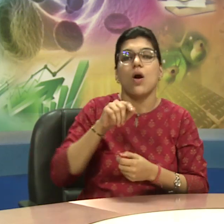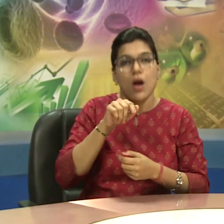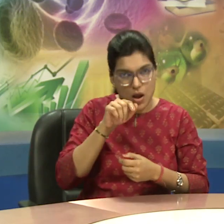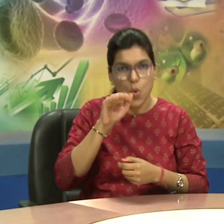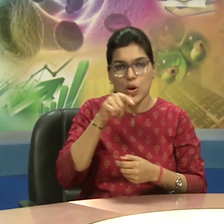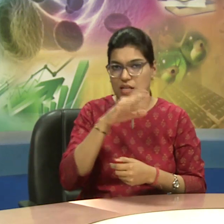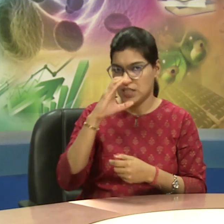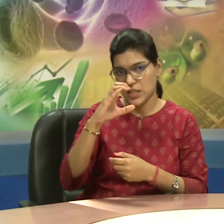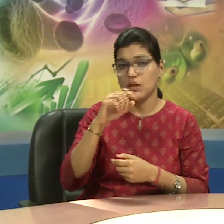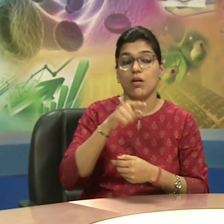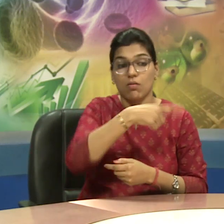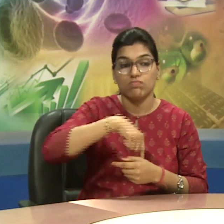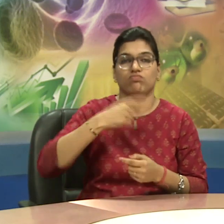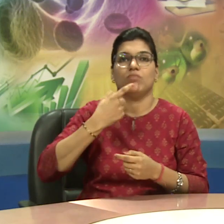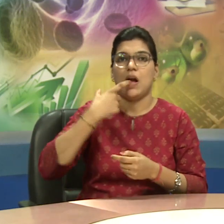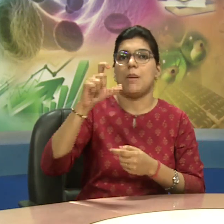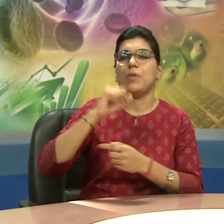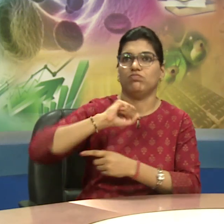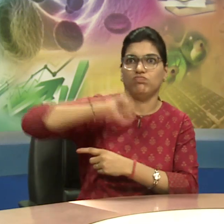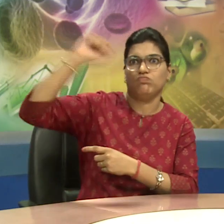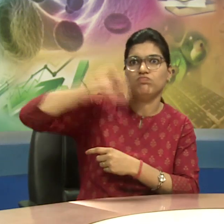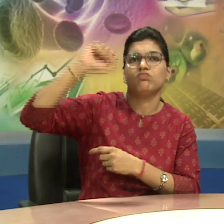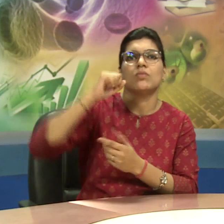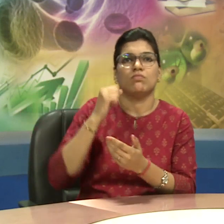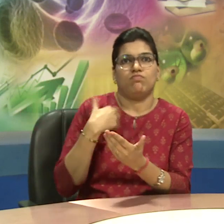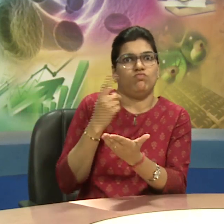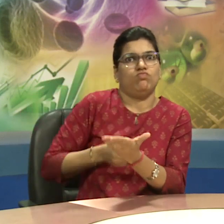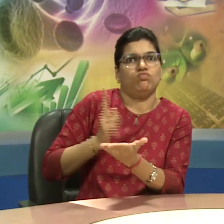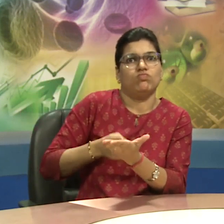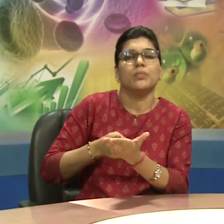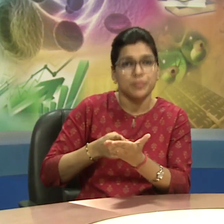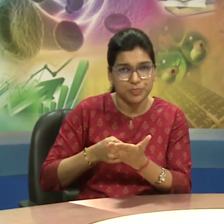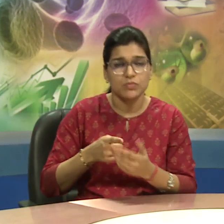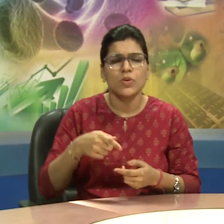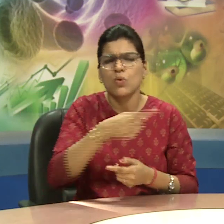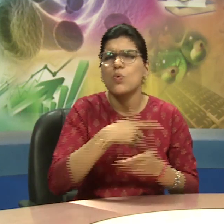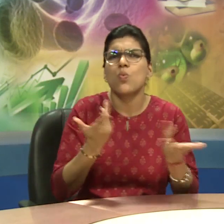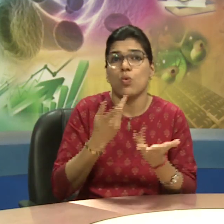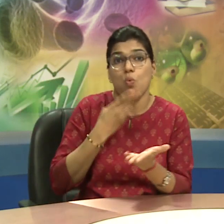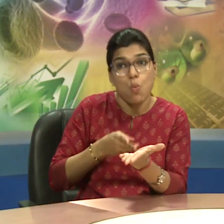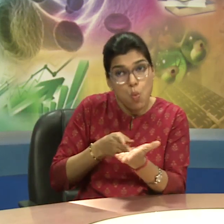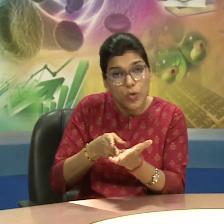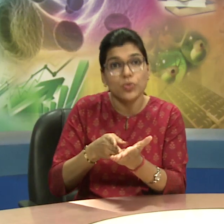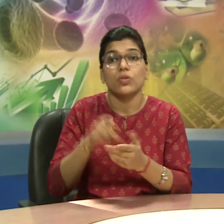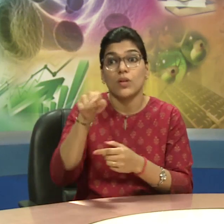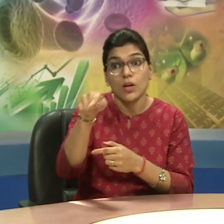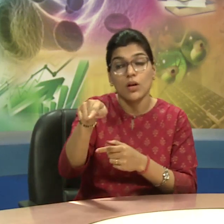refers to a movement by consumers to